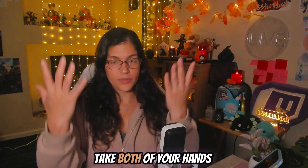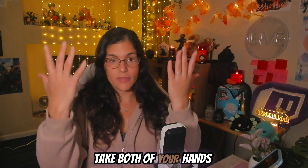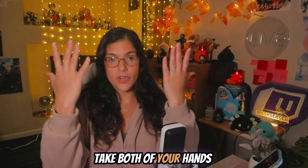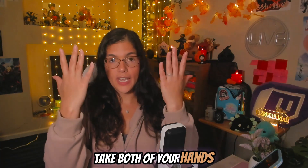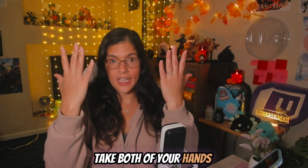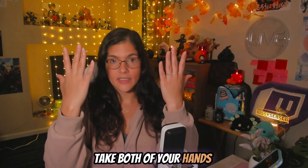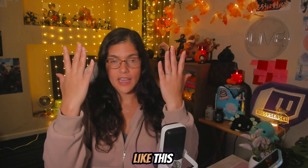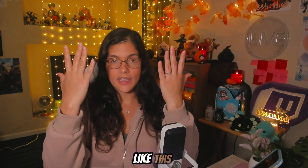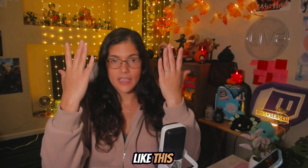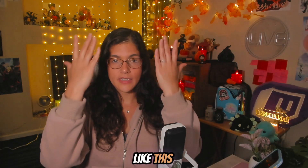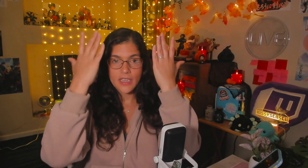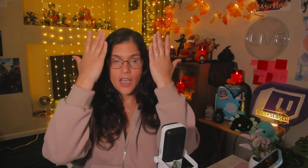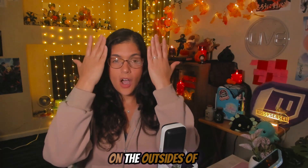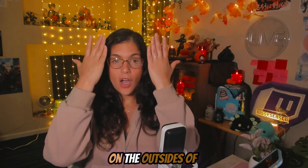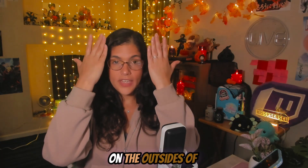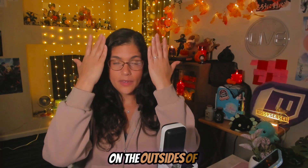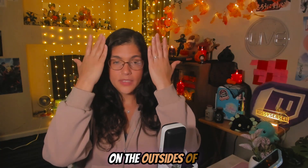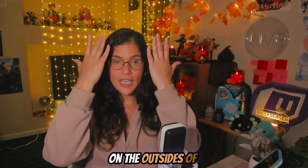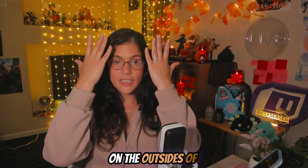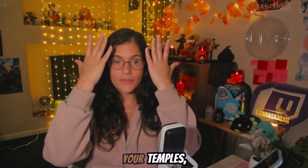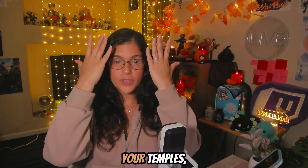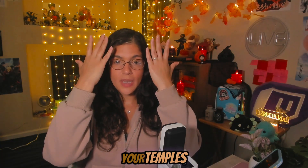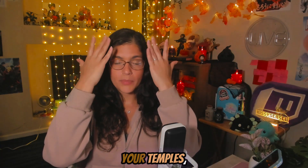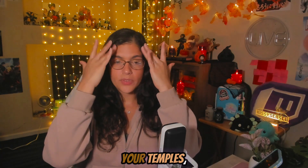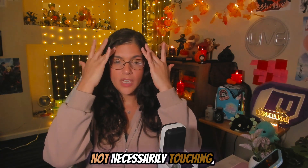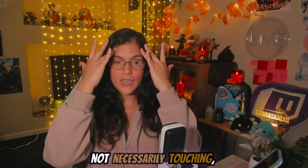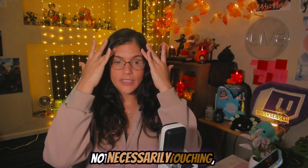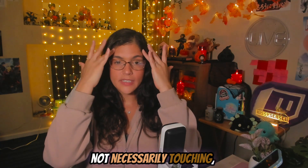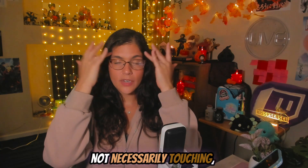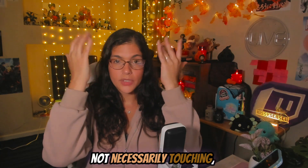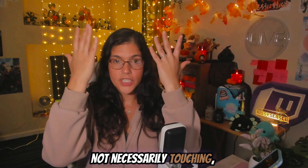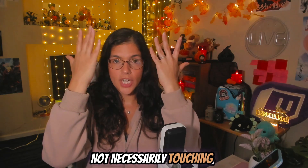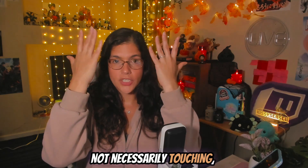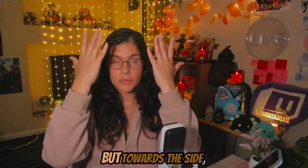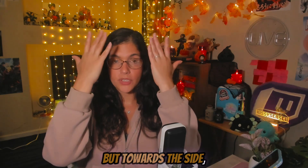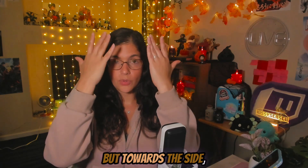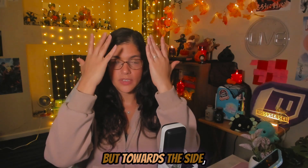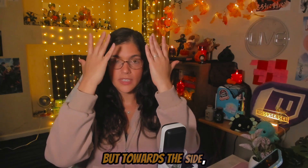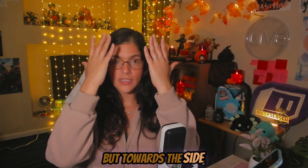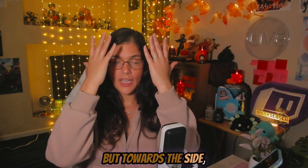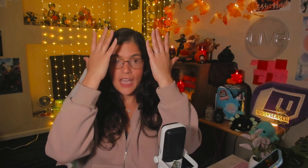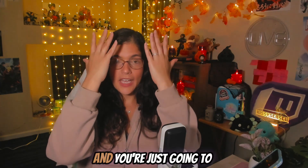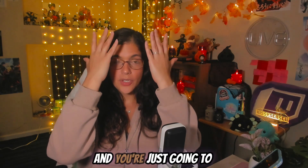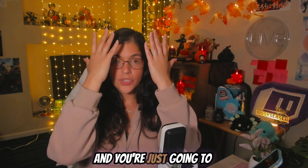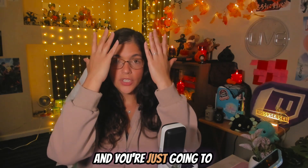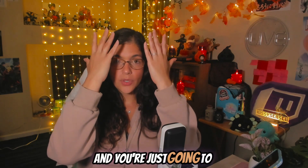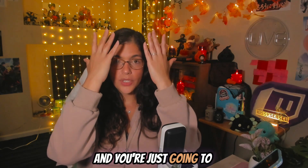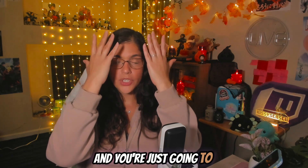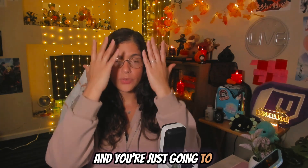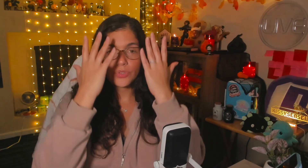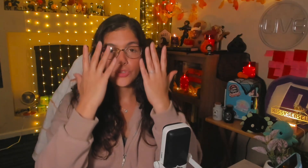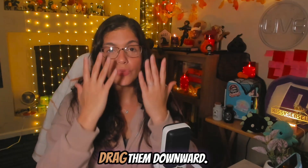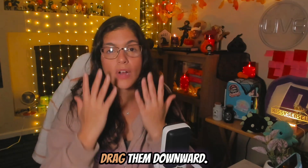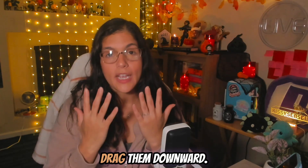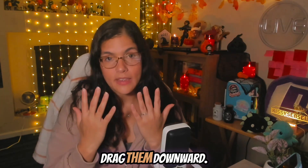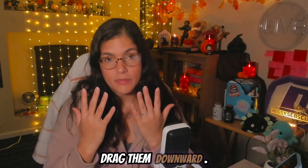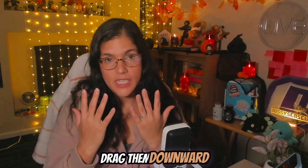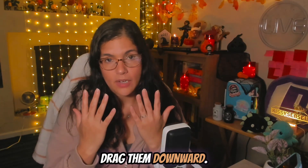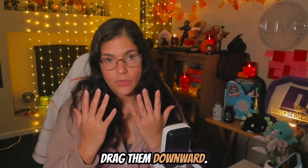your hands like this on the outsides of your temples, not necessarily touching, but towards the side, and you're just going to drag them downward. And